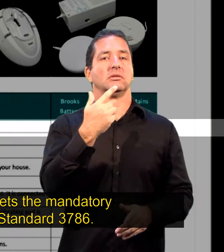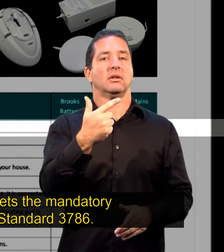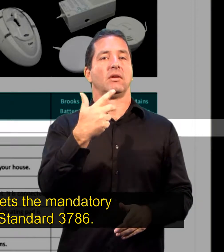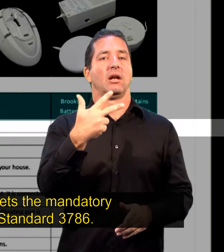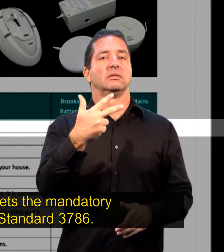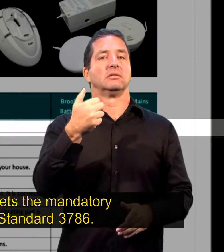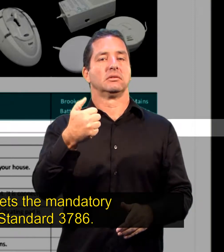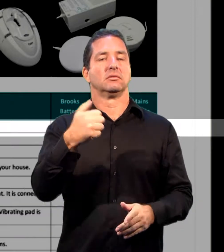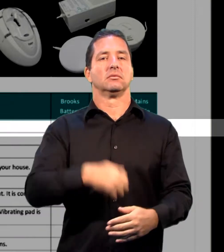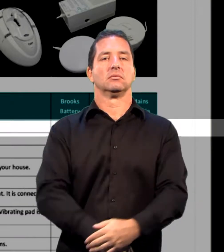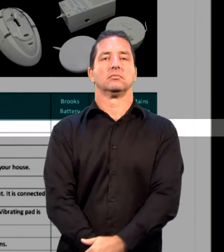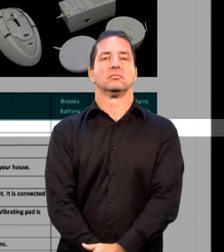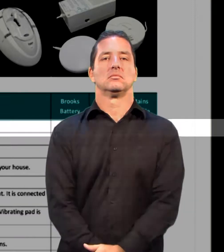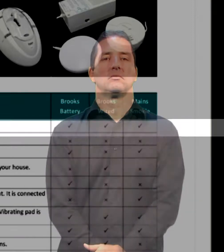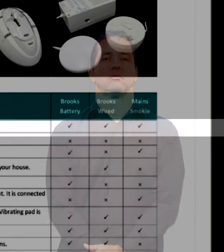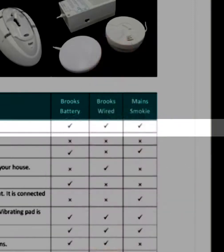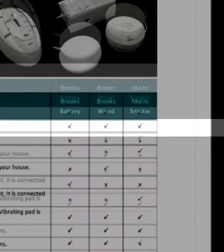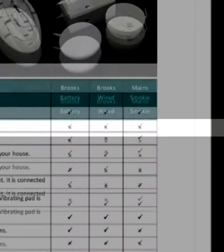3786.